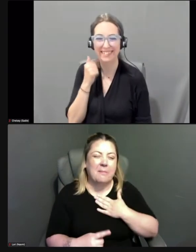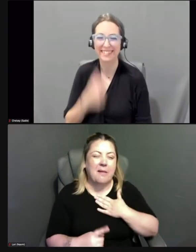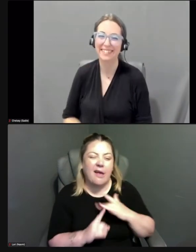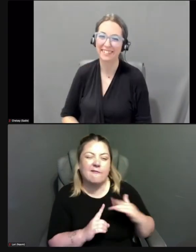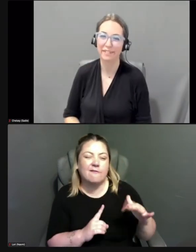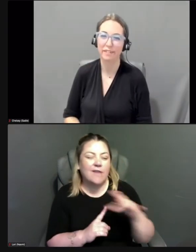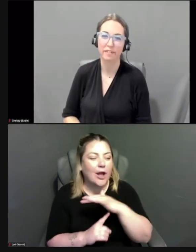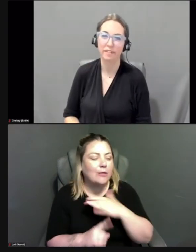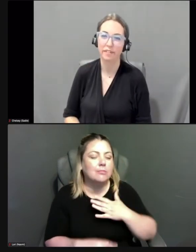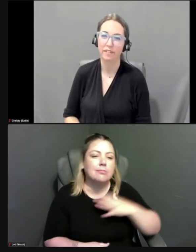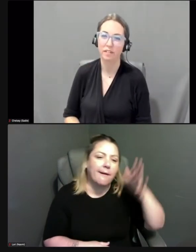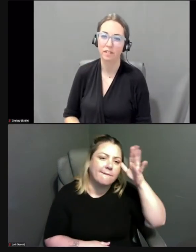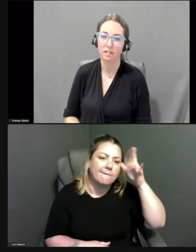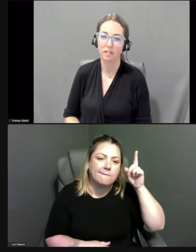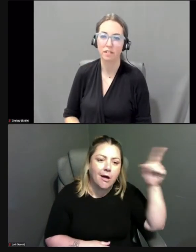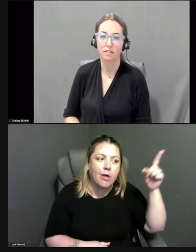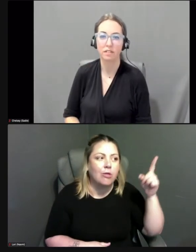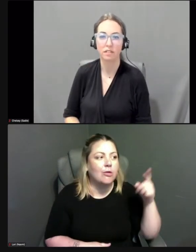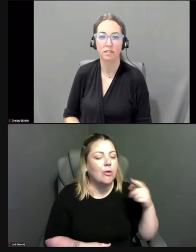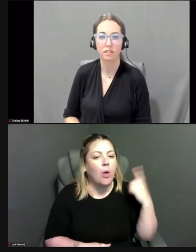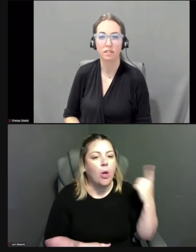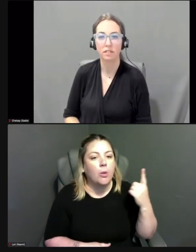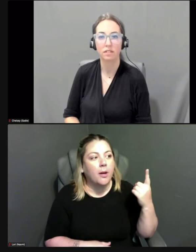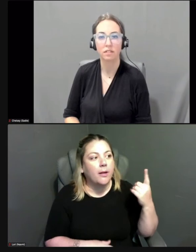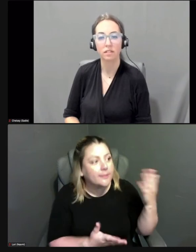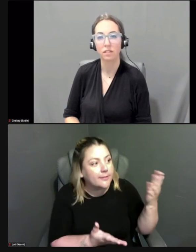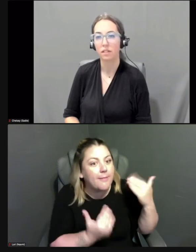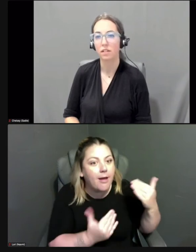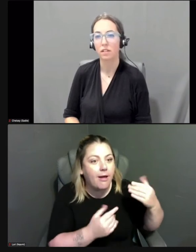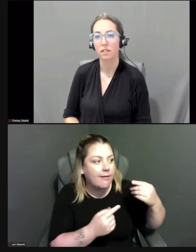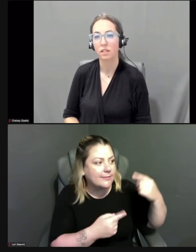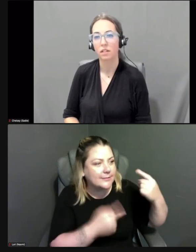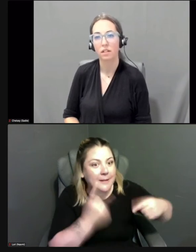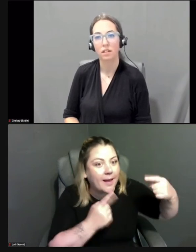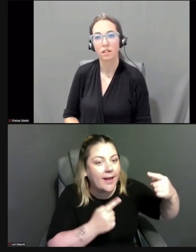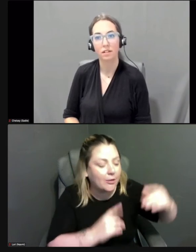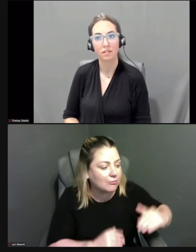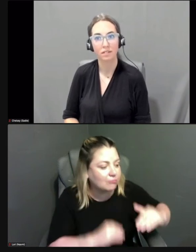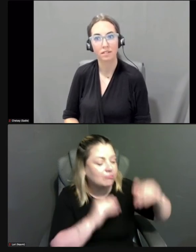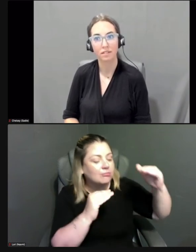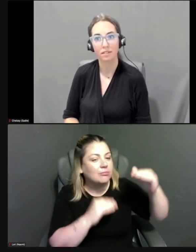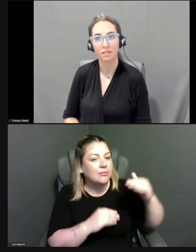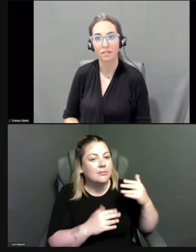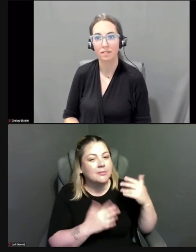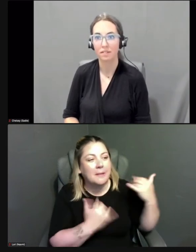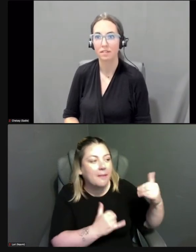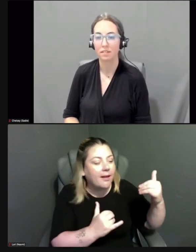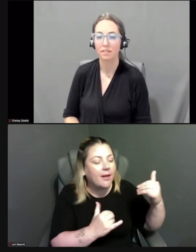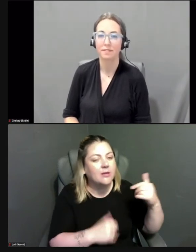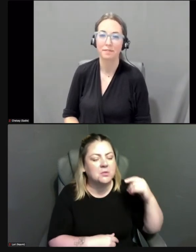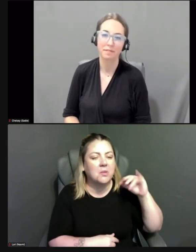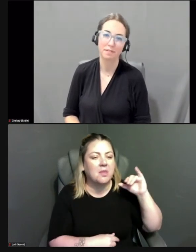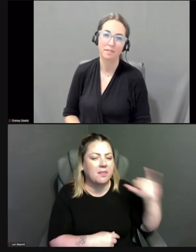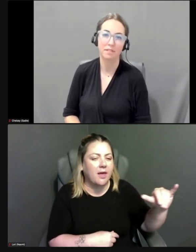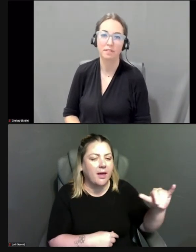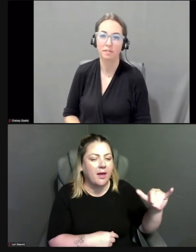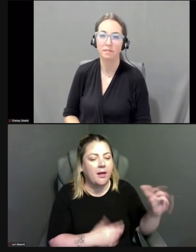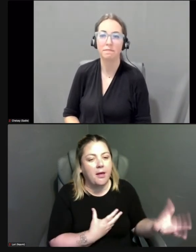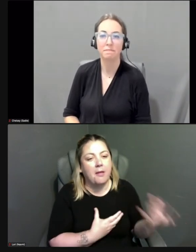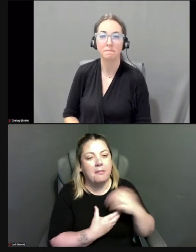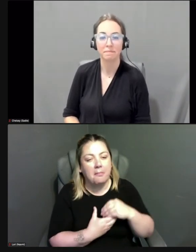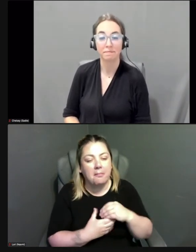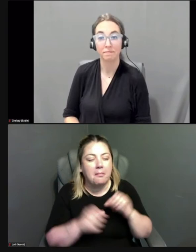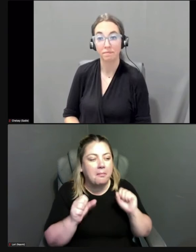my dad used to get me to debate him on things when I was a kid. So like I definitely have cultivated an ability to